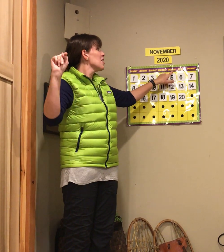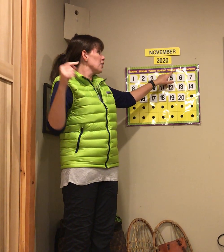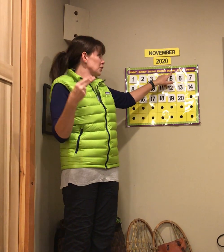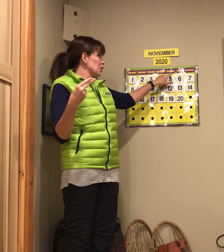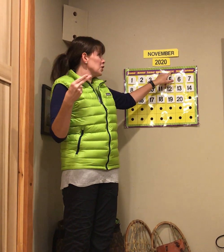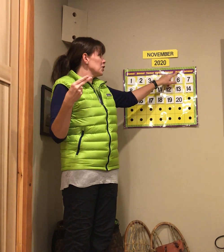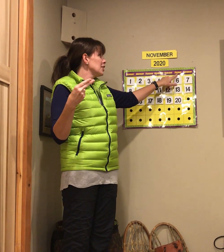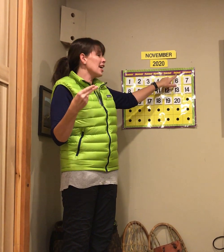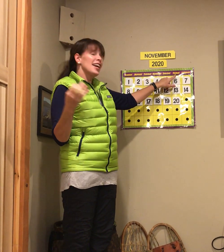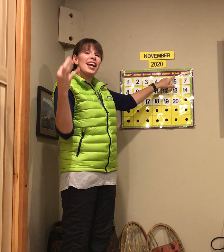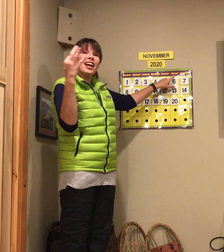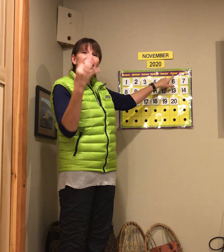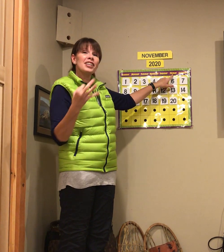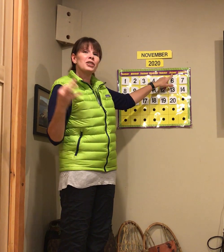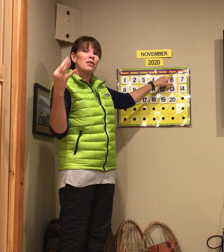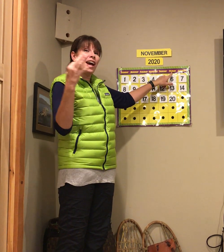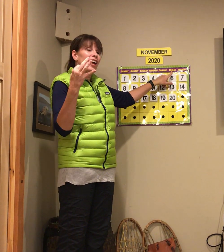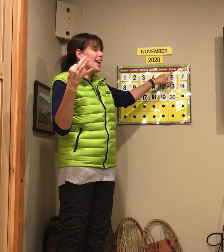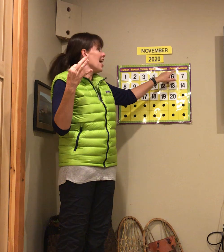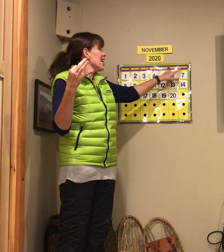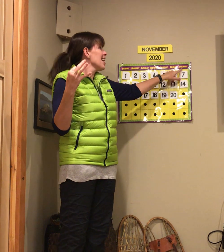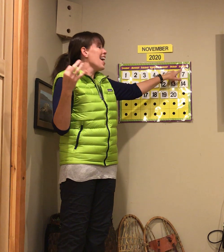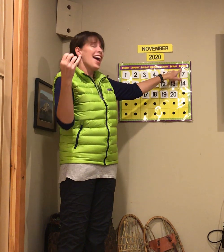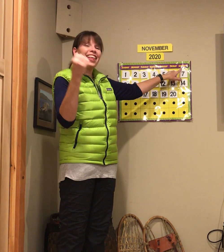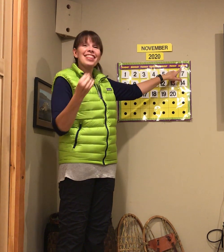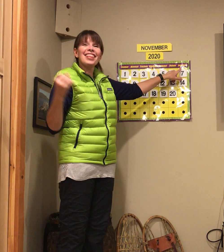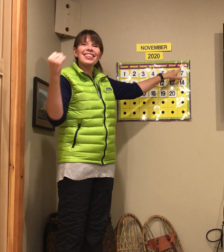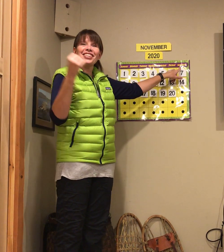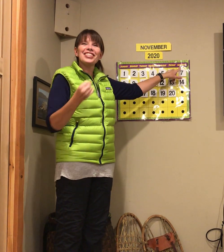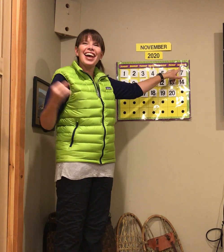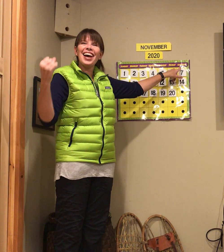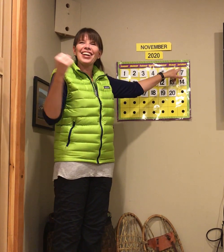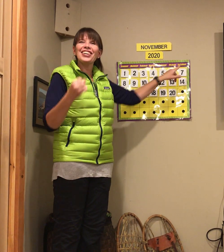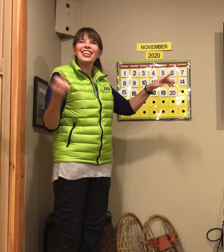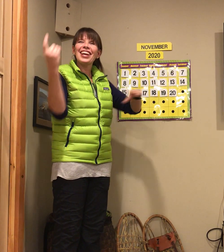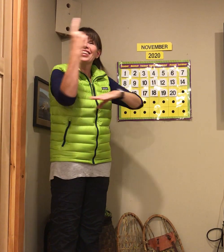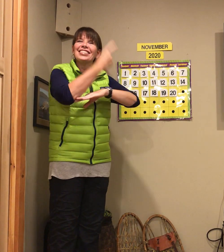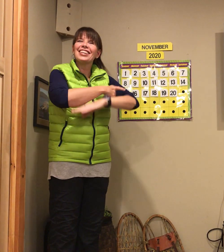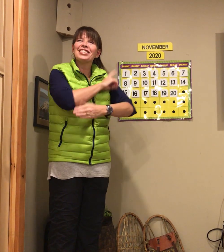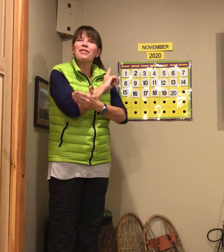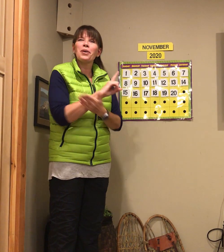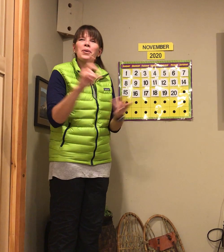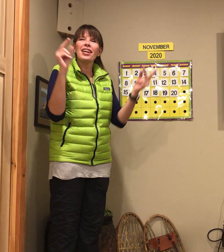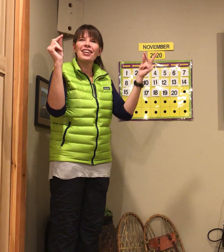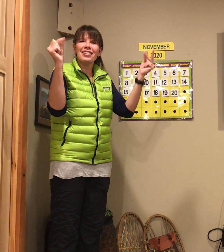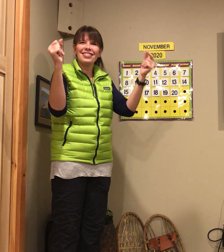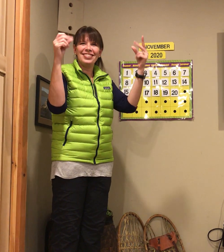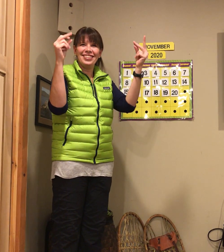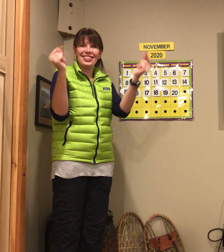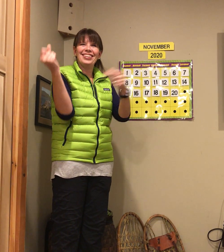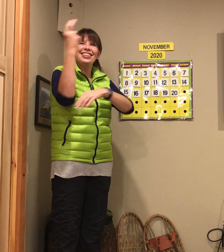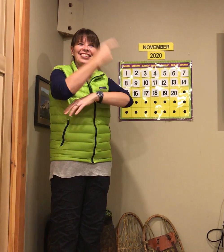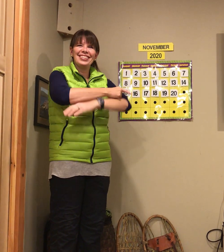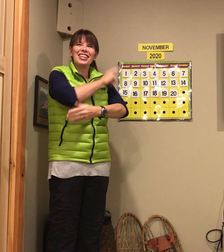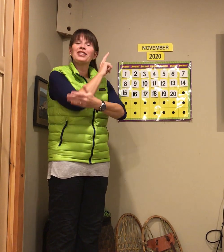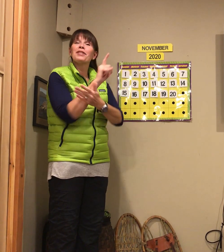There's Thursday and there's Friday. And then there's Saturday. Days of the week. Days of the